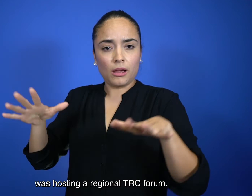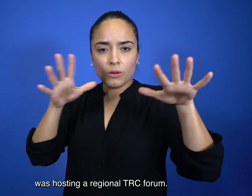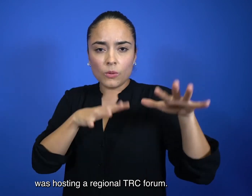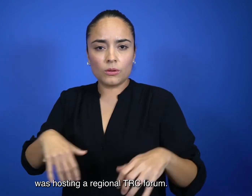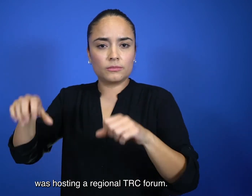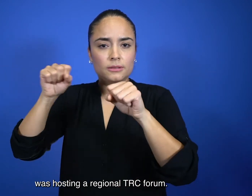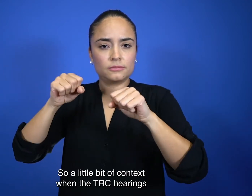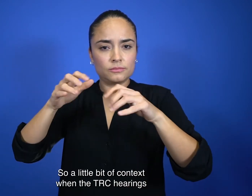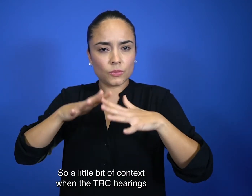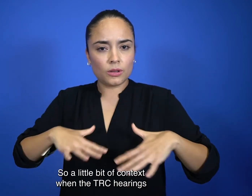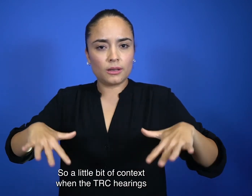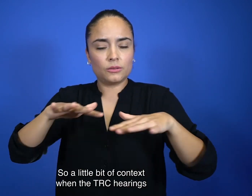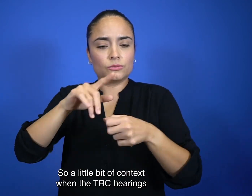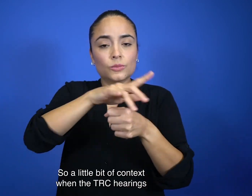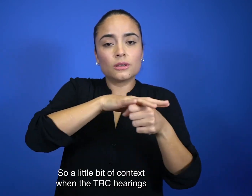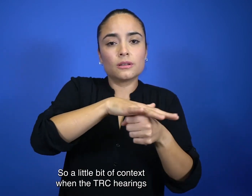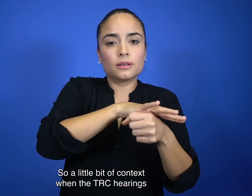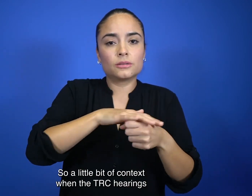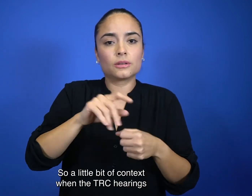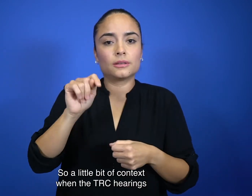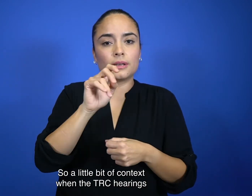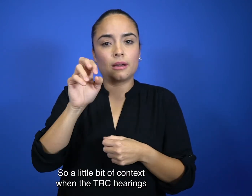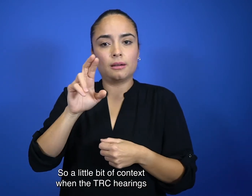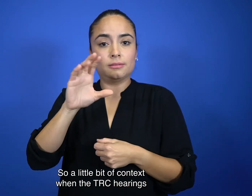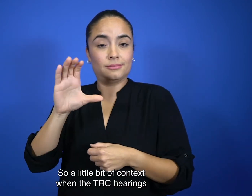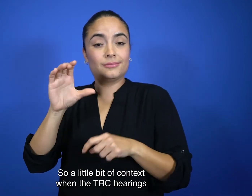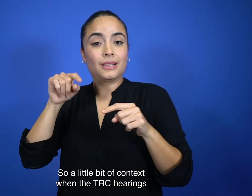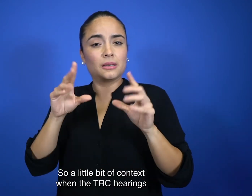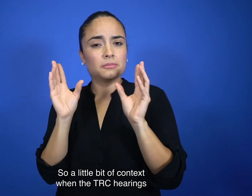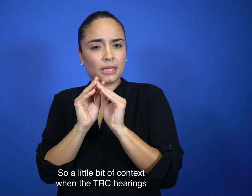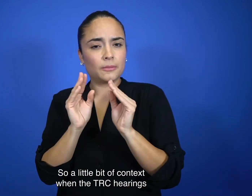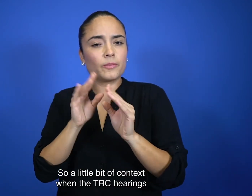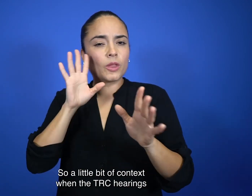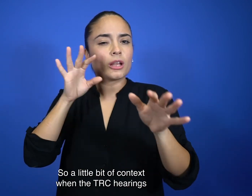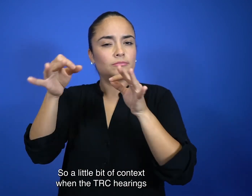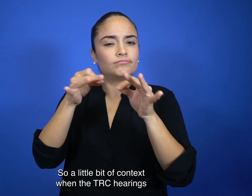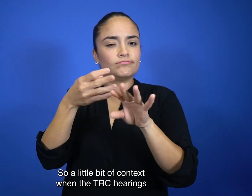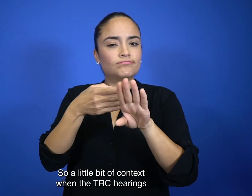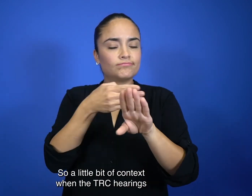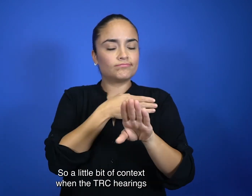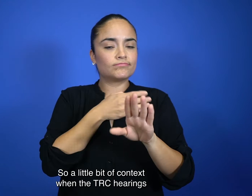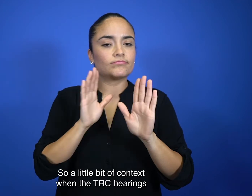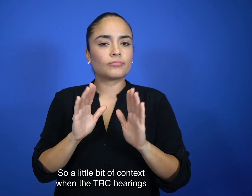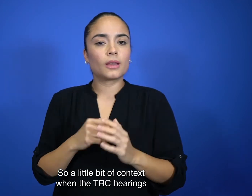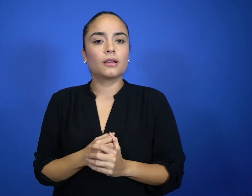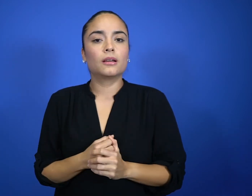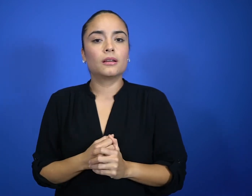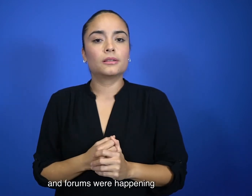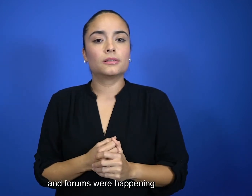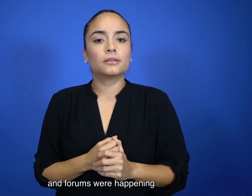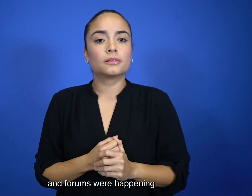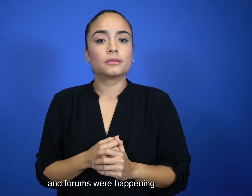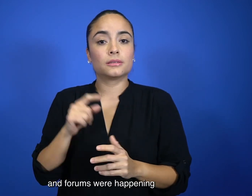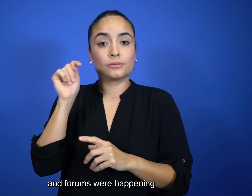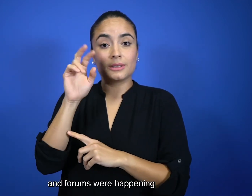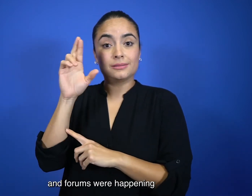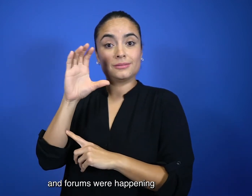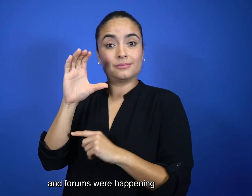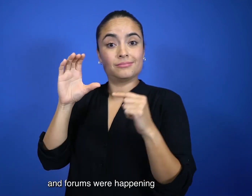forum. So a little bit of context. When the TRC hearings and forums were happening,